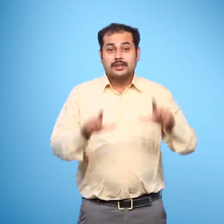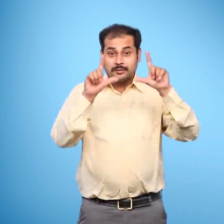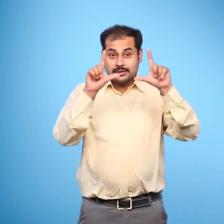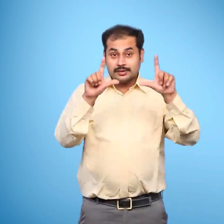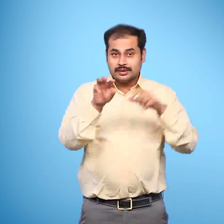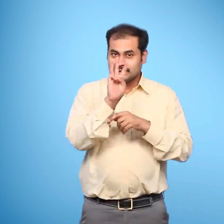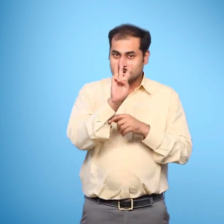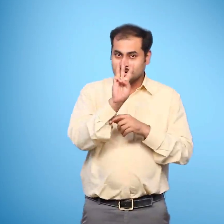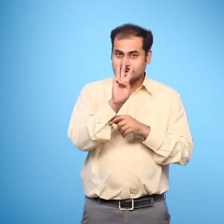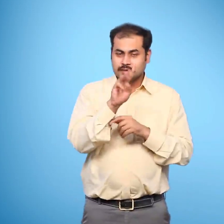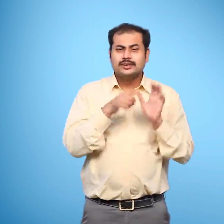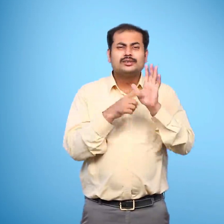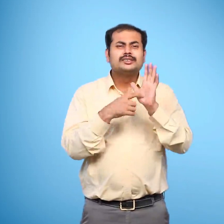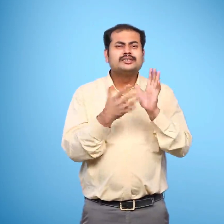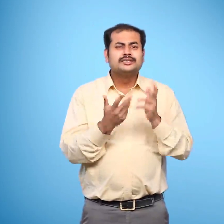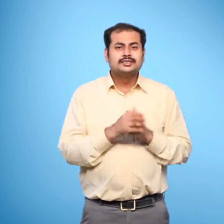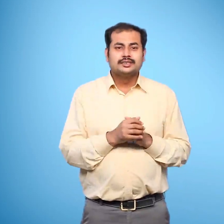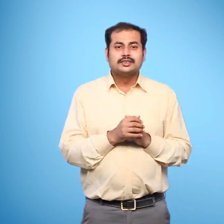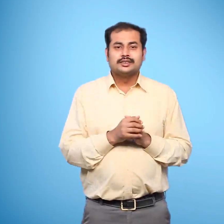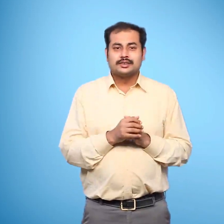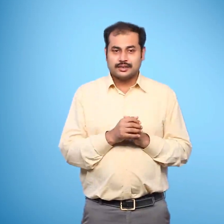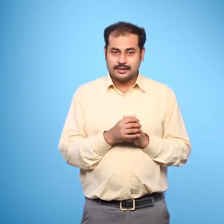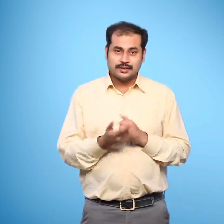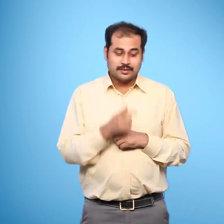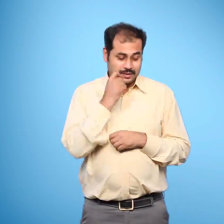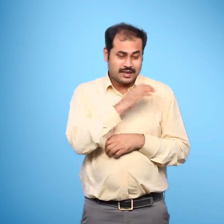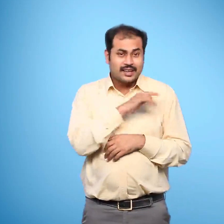Picture 3 shows Akka explaining the procedure to add.